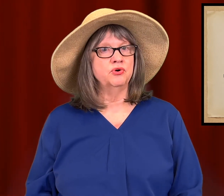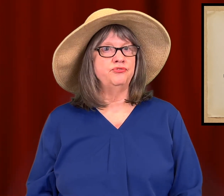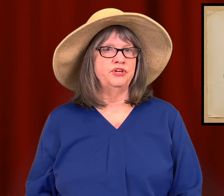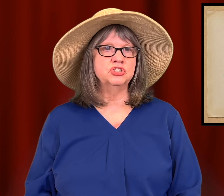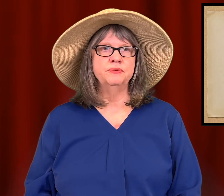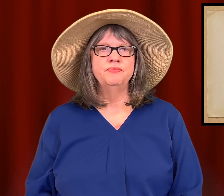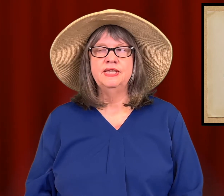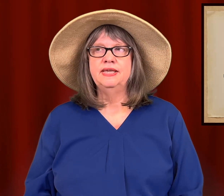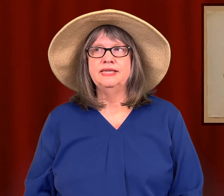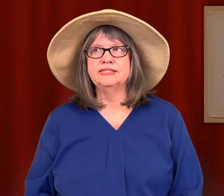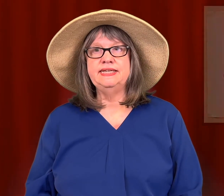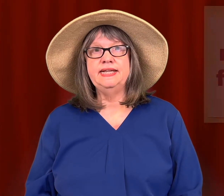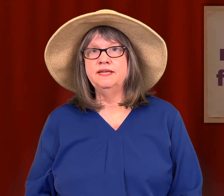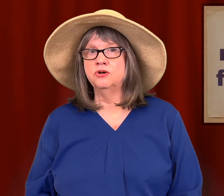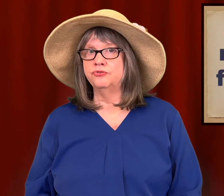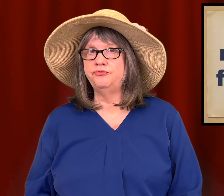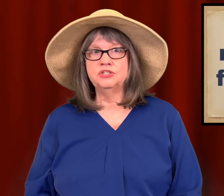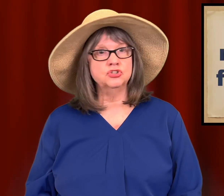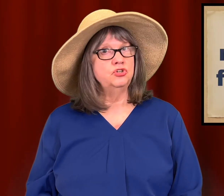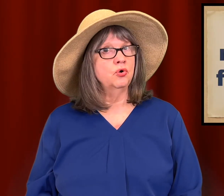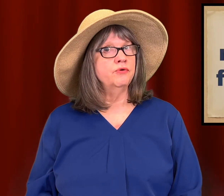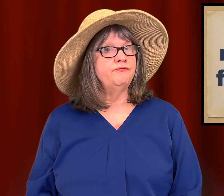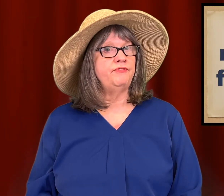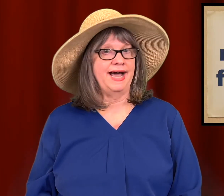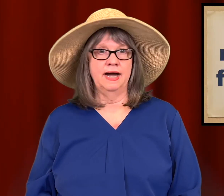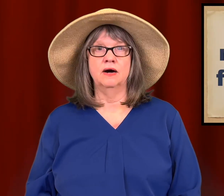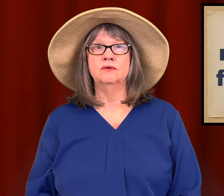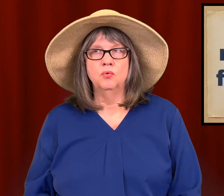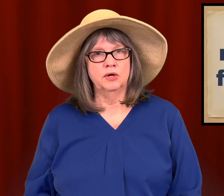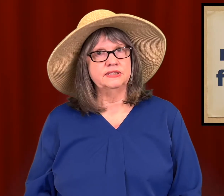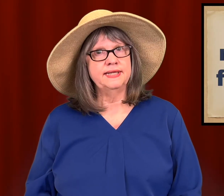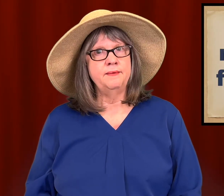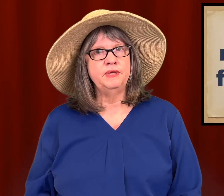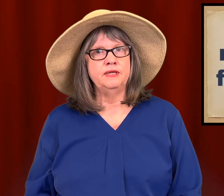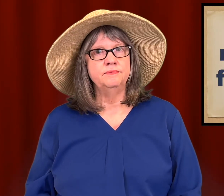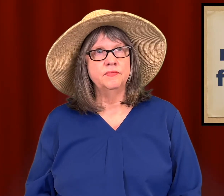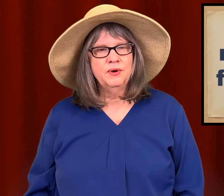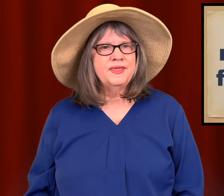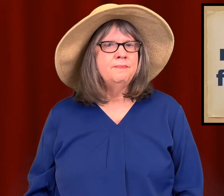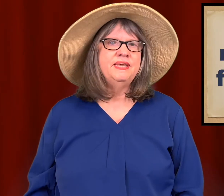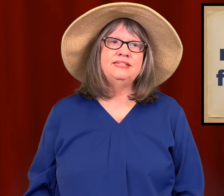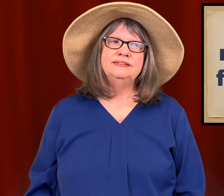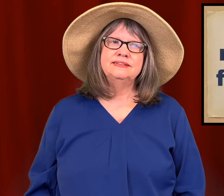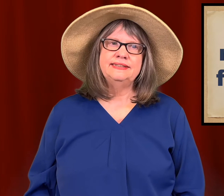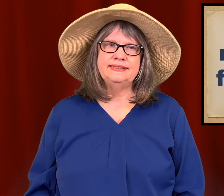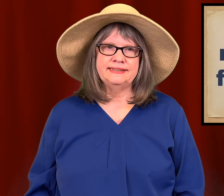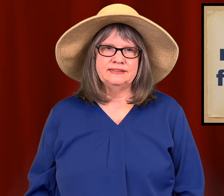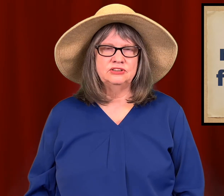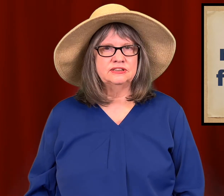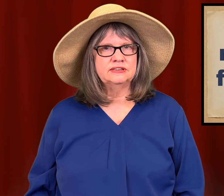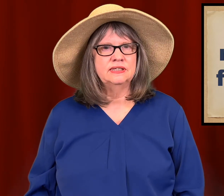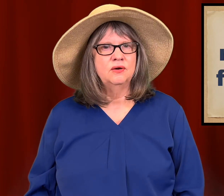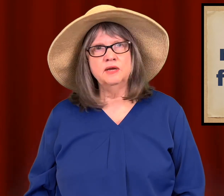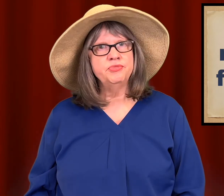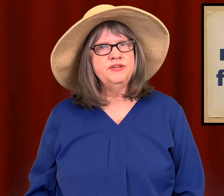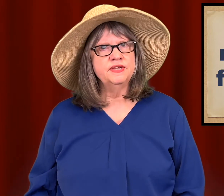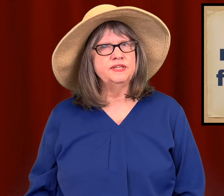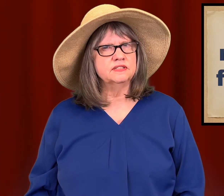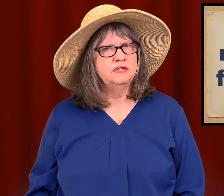word fish is neither fish nor fowl. What does that mean? What that means is something that does